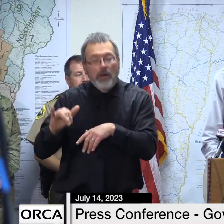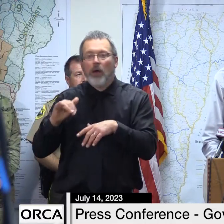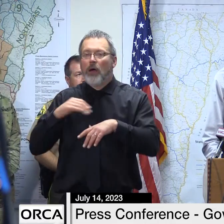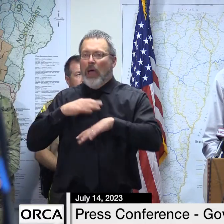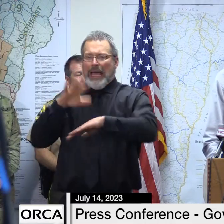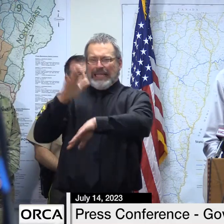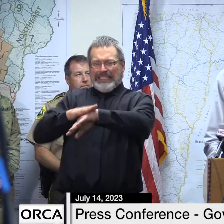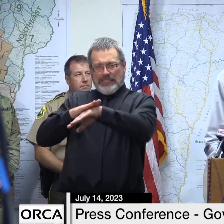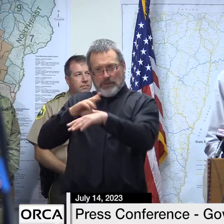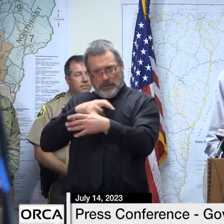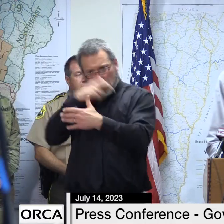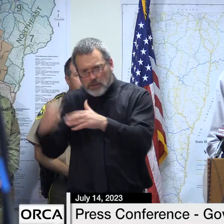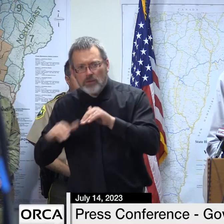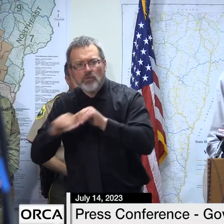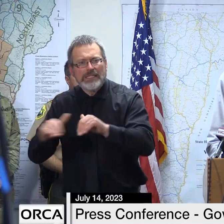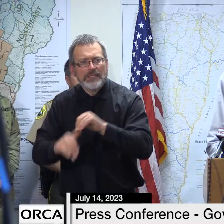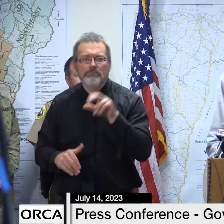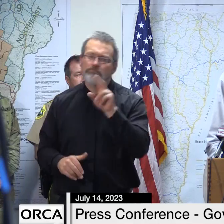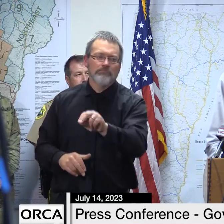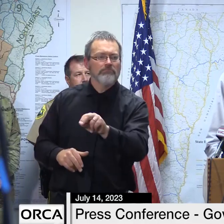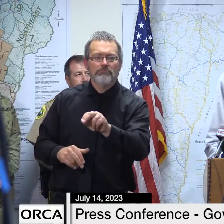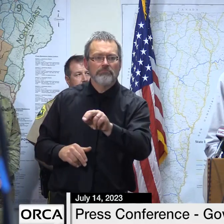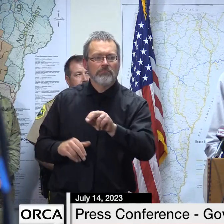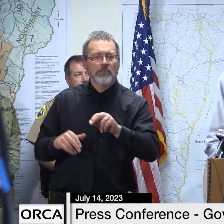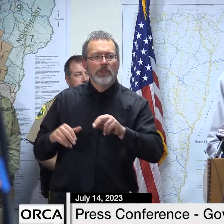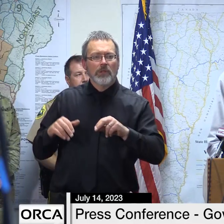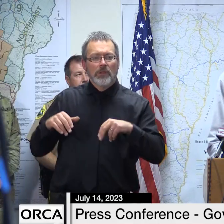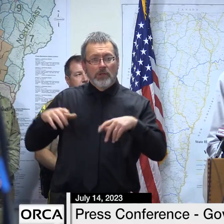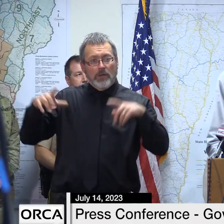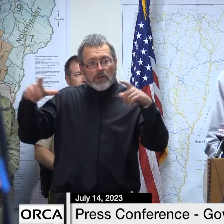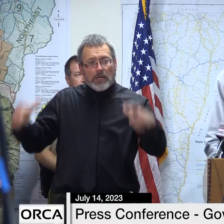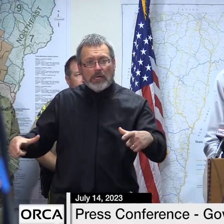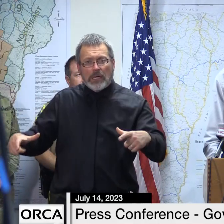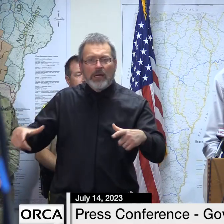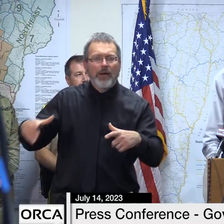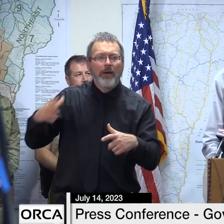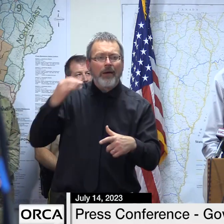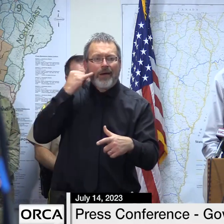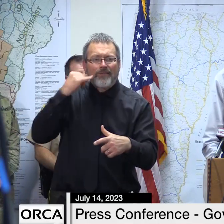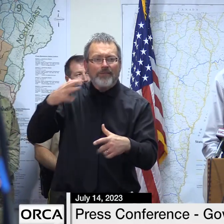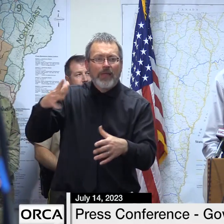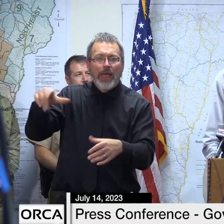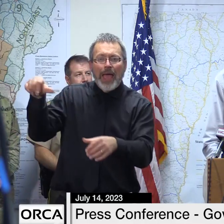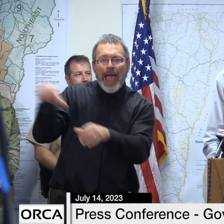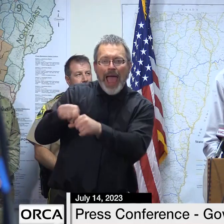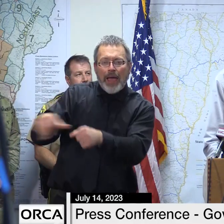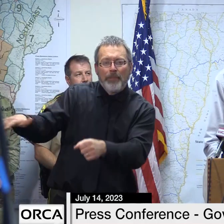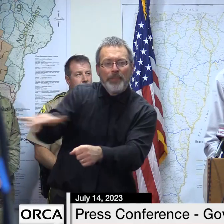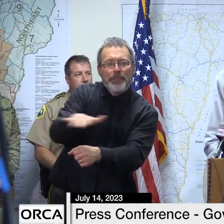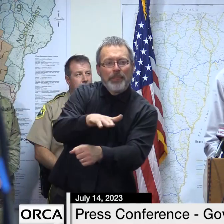also be contaminated by microorganisms, fuel, and wastewater runoff.